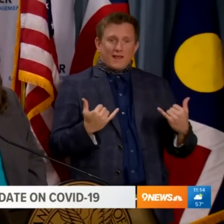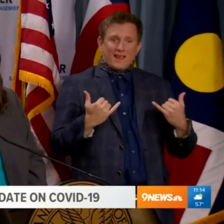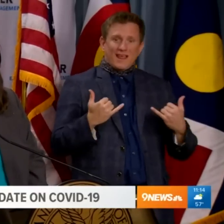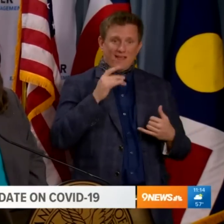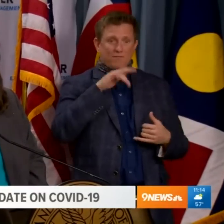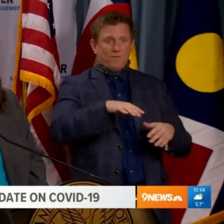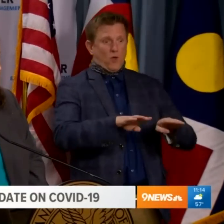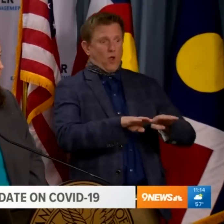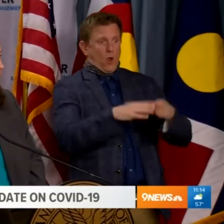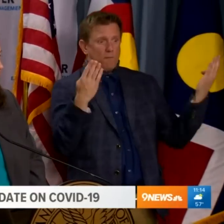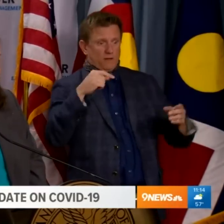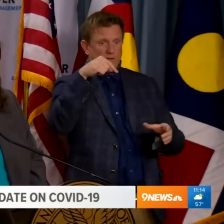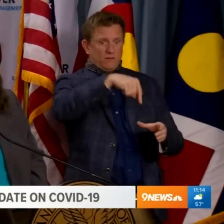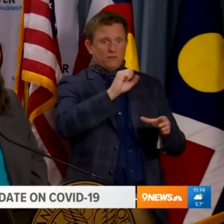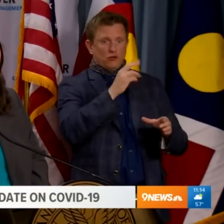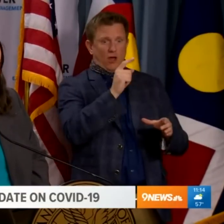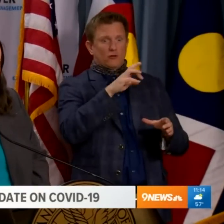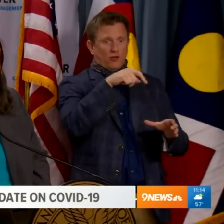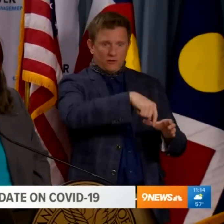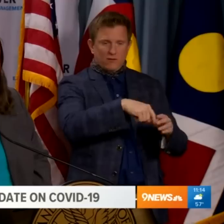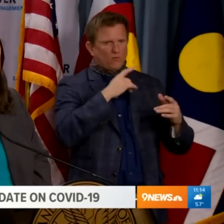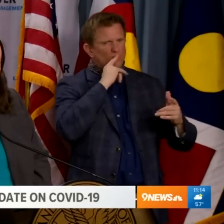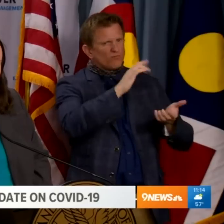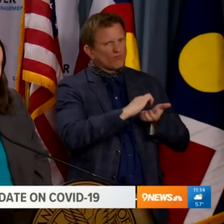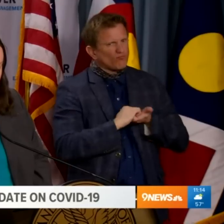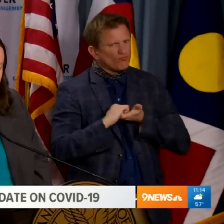forward and update us on that auxiliary. Britta?